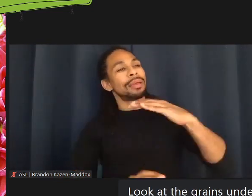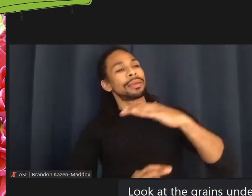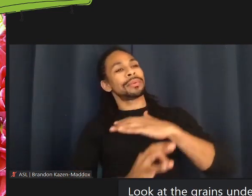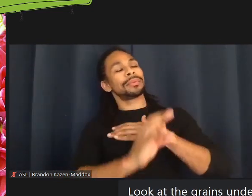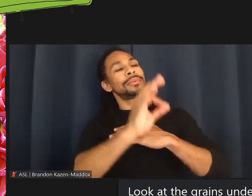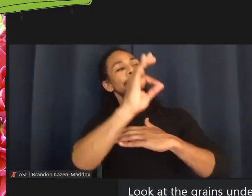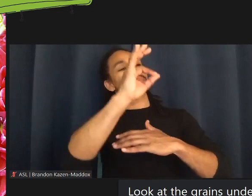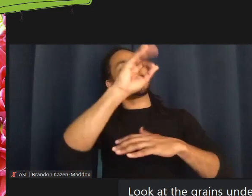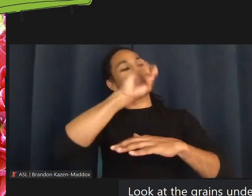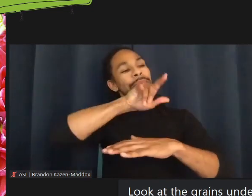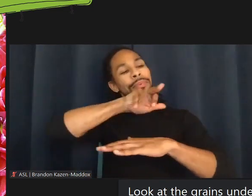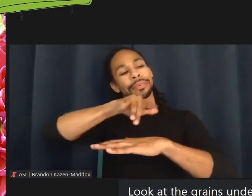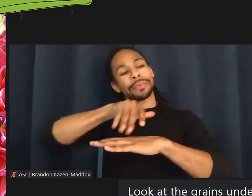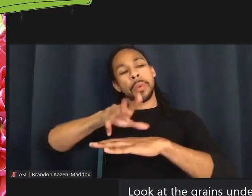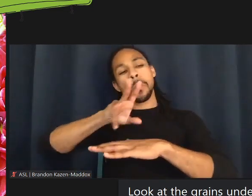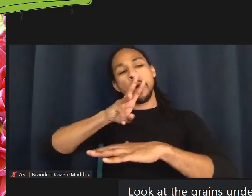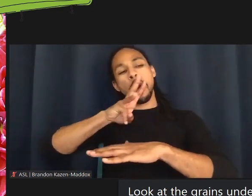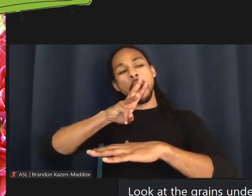tight skin.